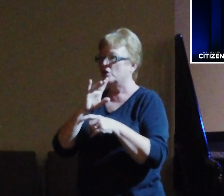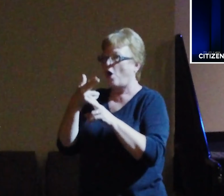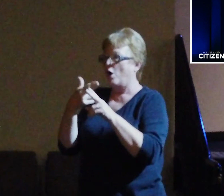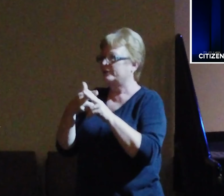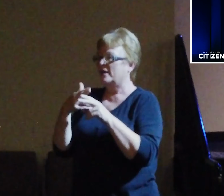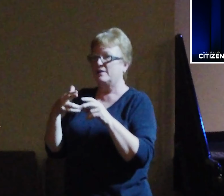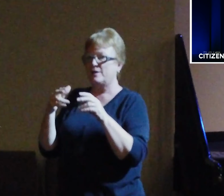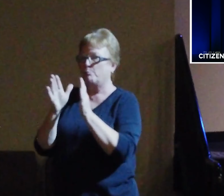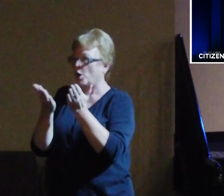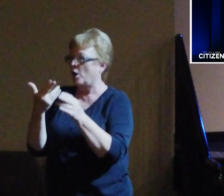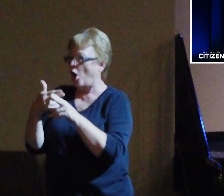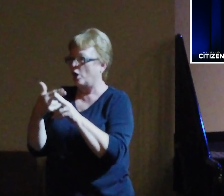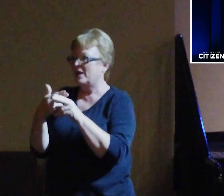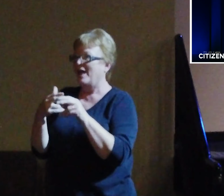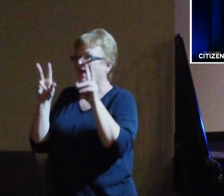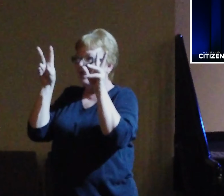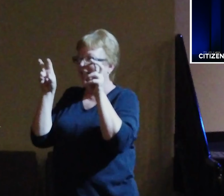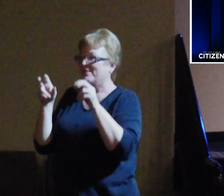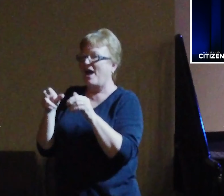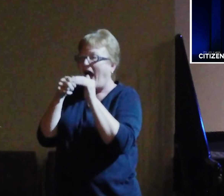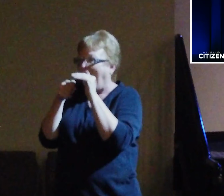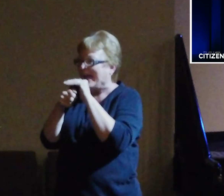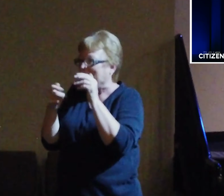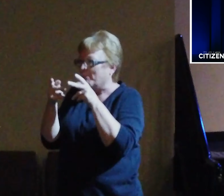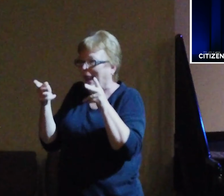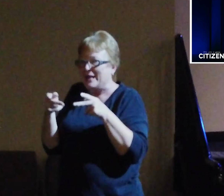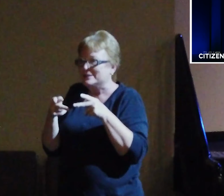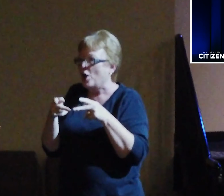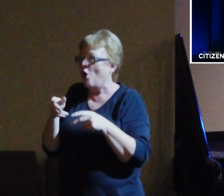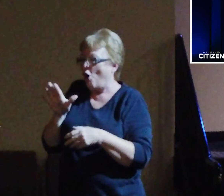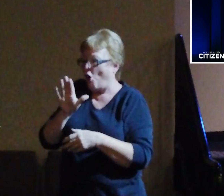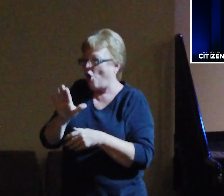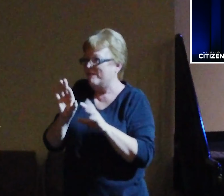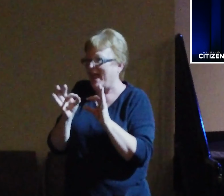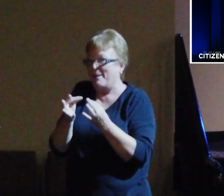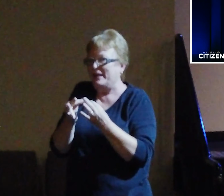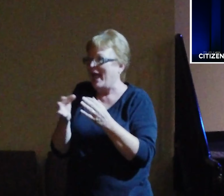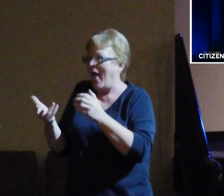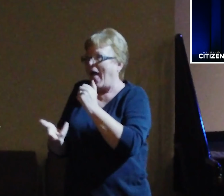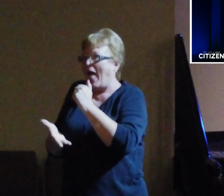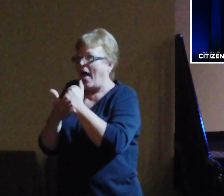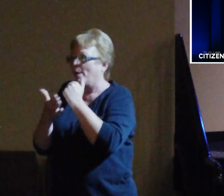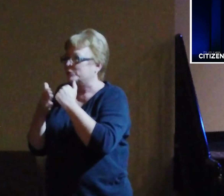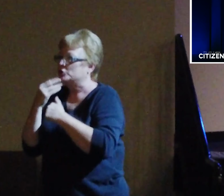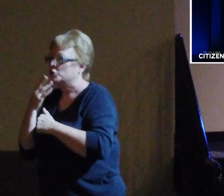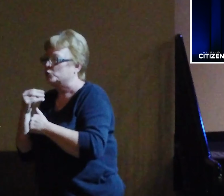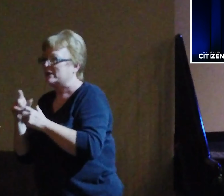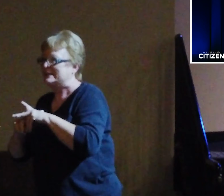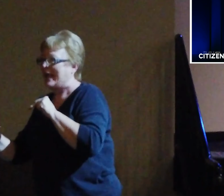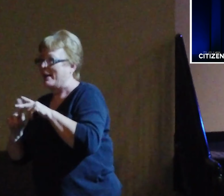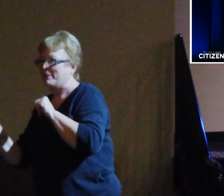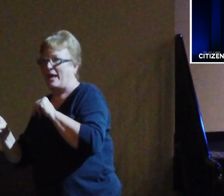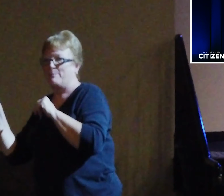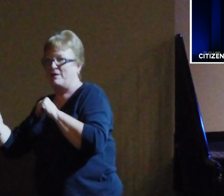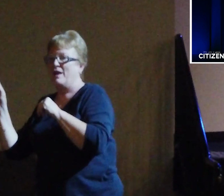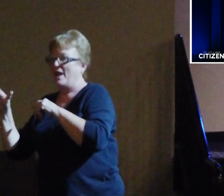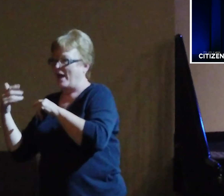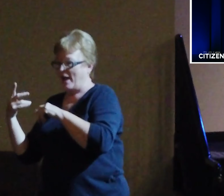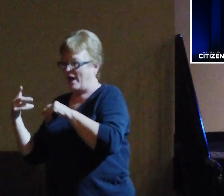books, but her and her family helped the, helped Jews escape from the Netherlands in World War II during the Nazi